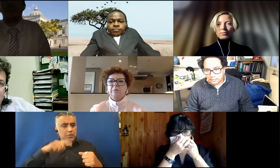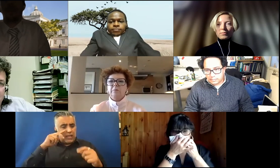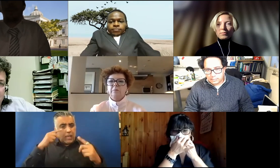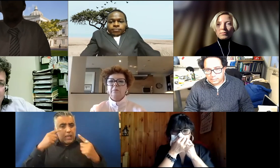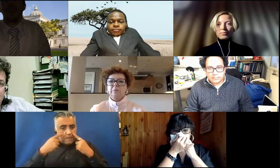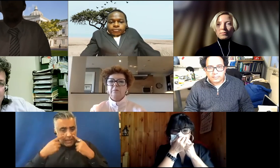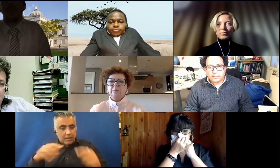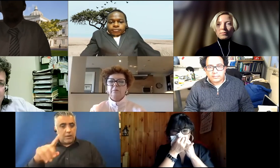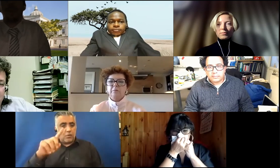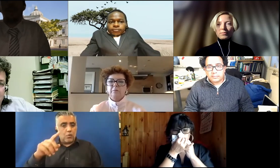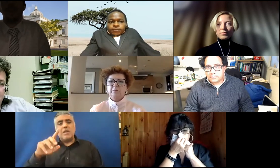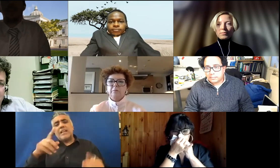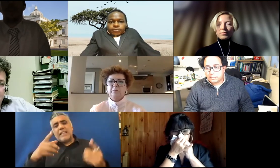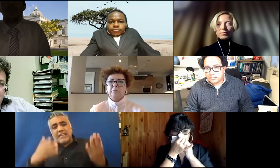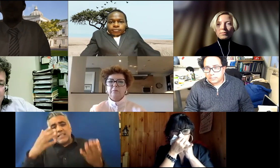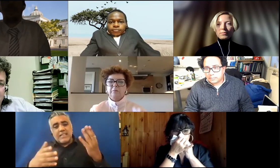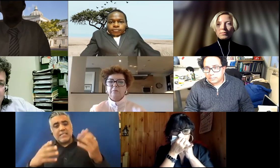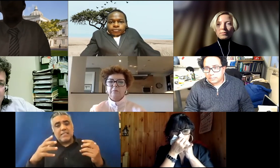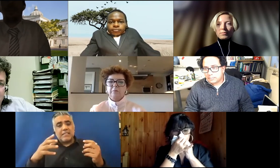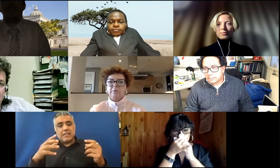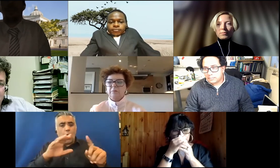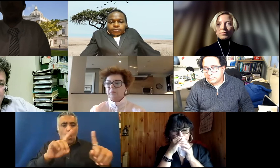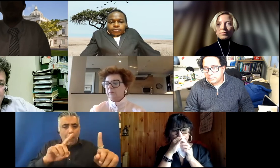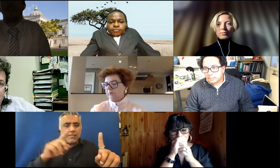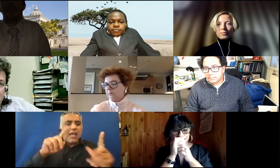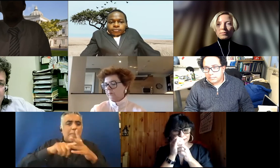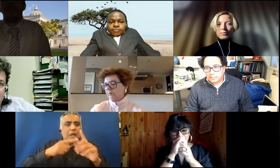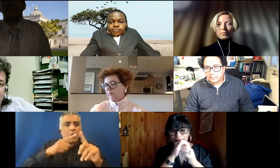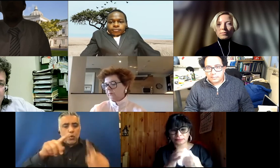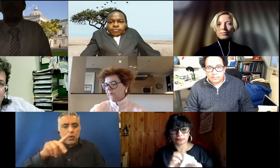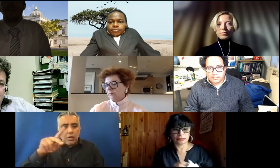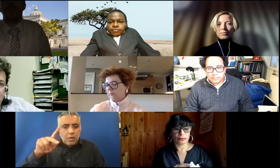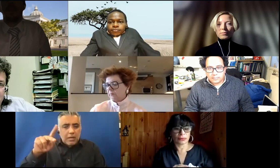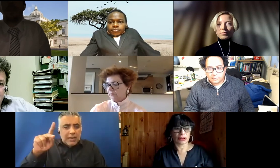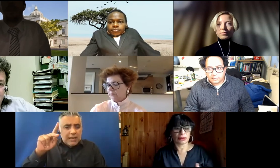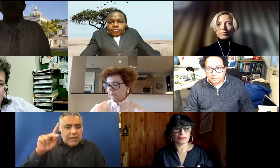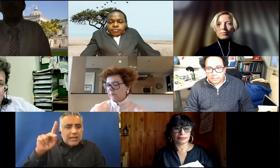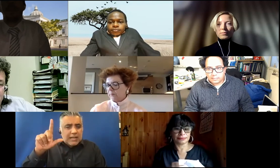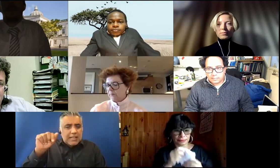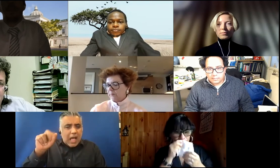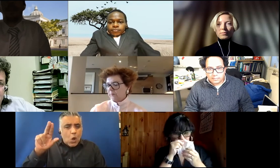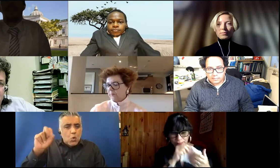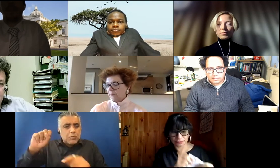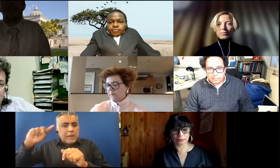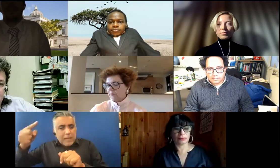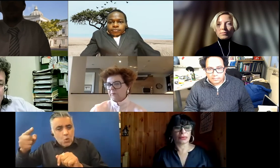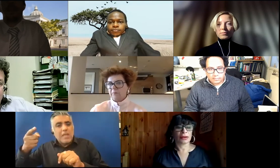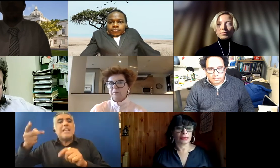terms of bias? And maybe if we start with Klaus and then go to Pamela and then to